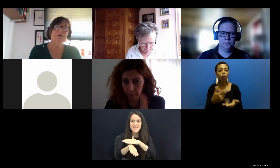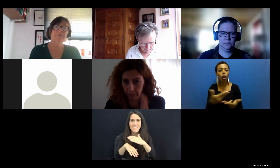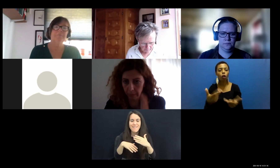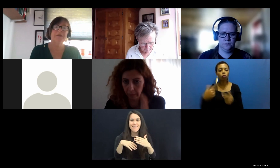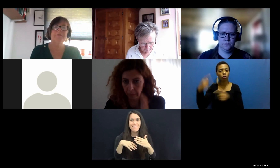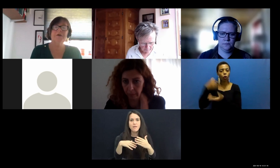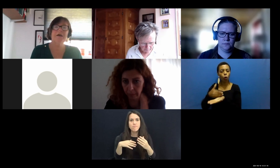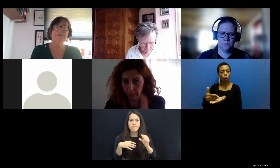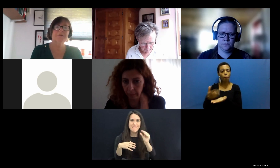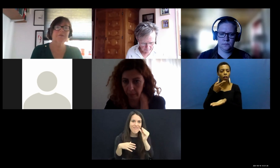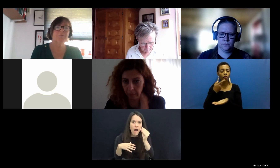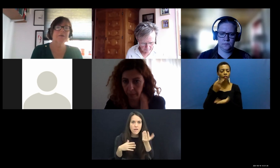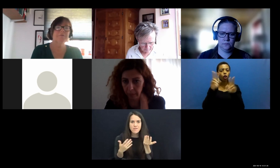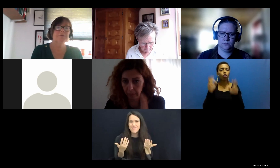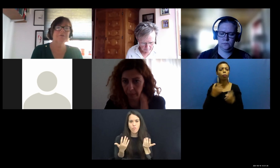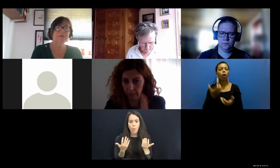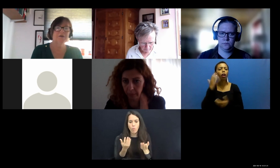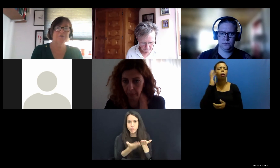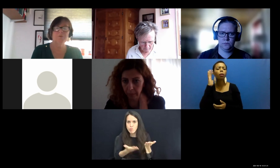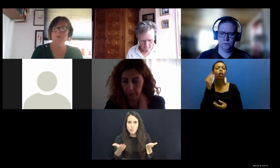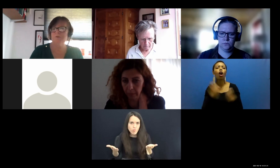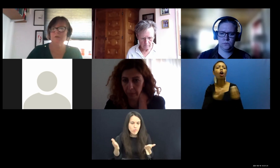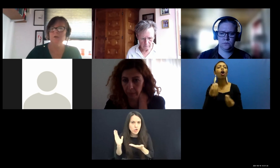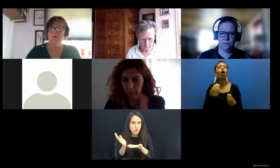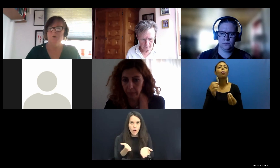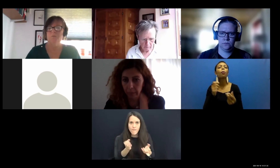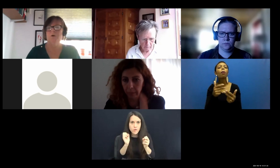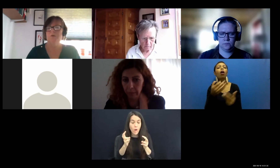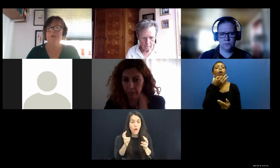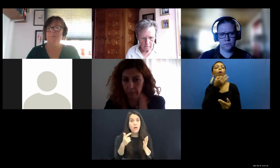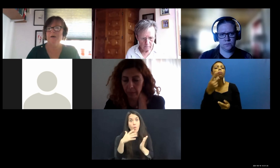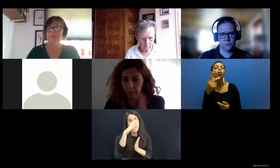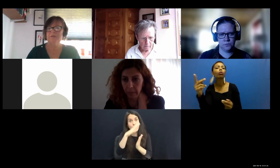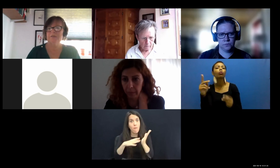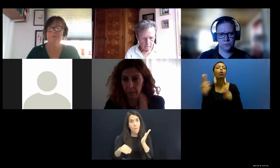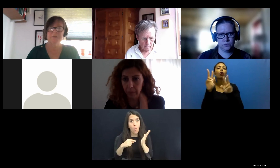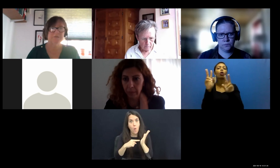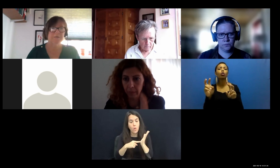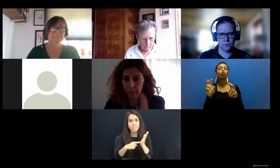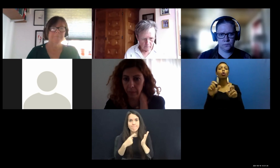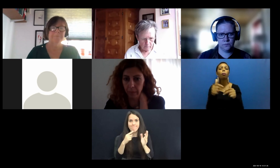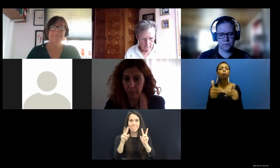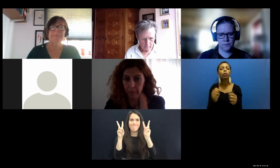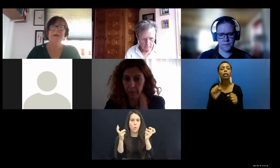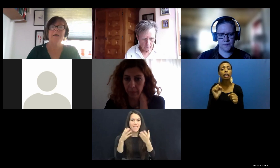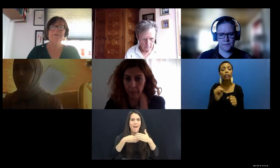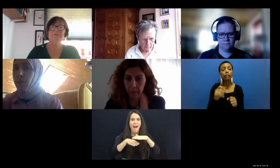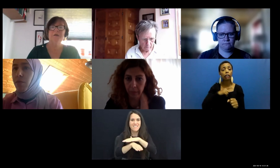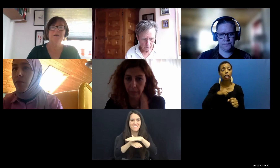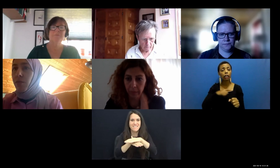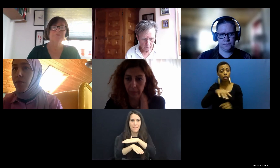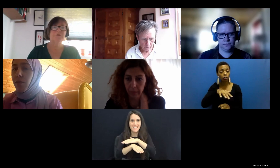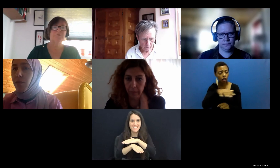wondering, another aspect that we covered in our reports was about accessibility.